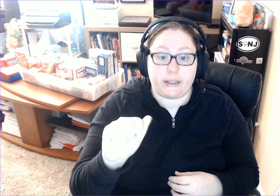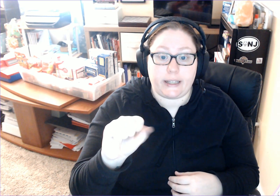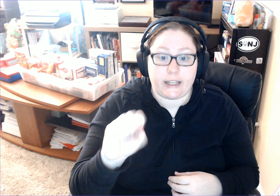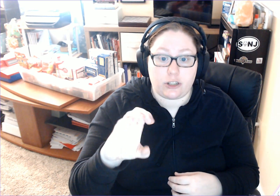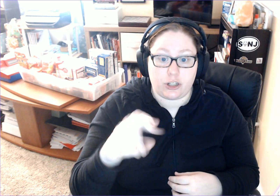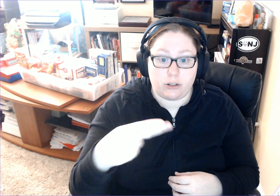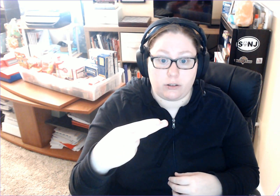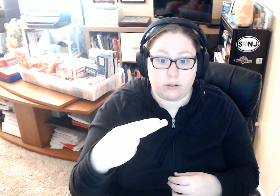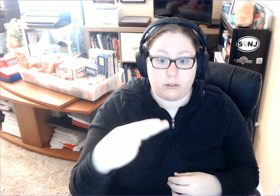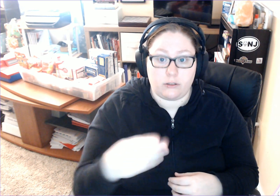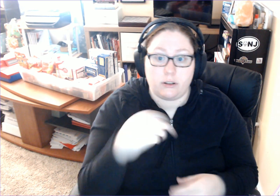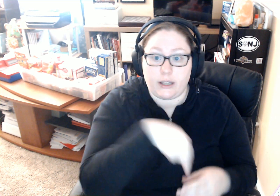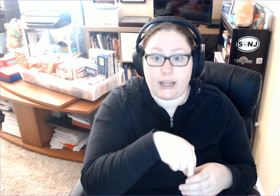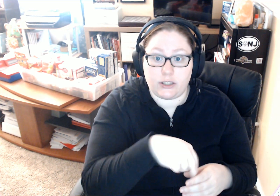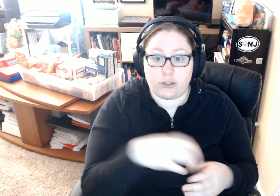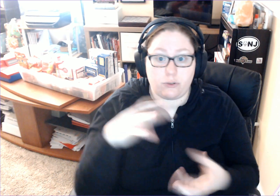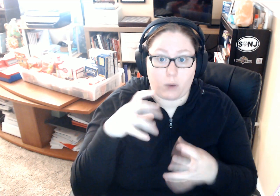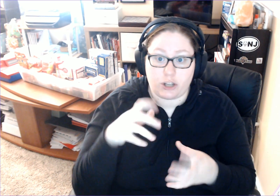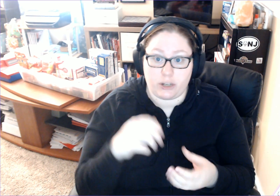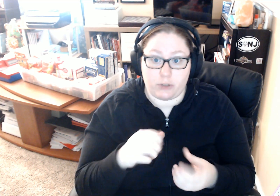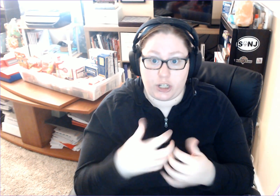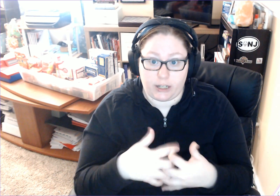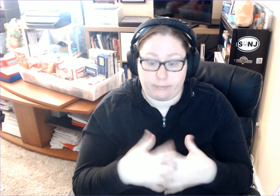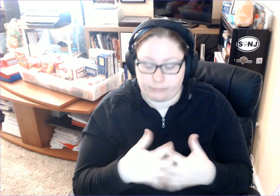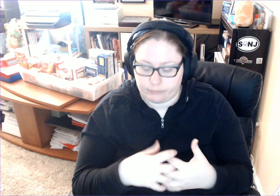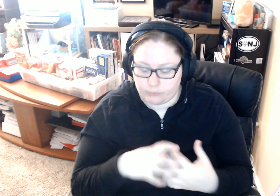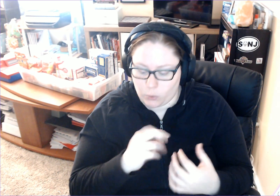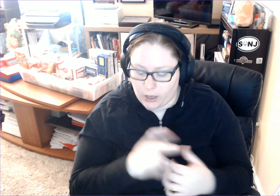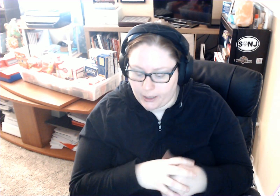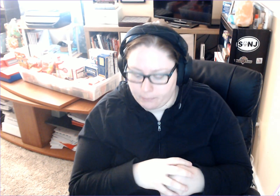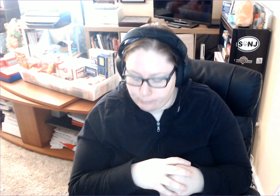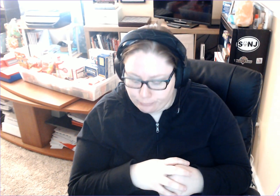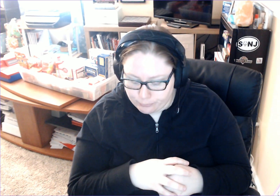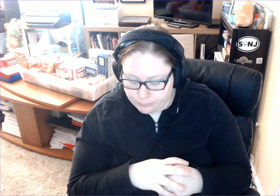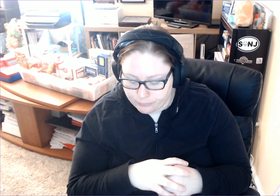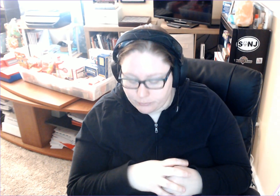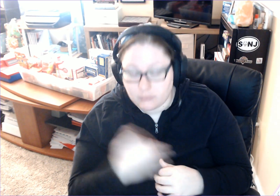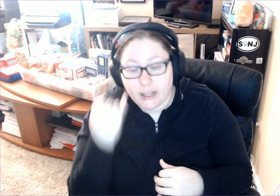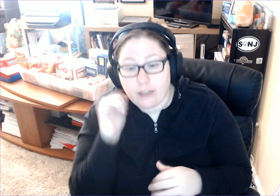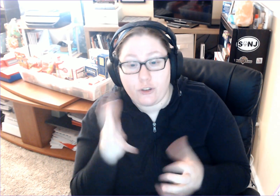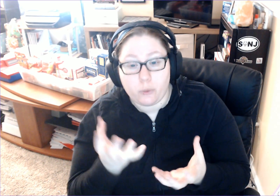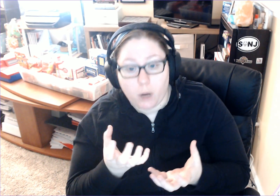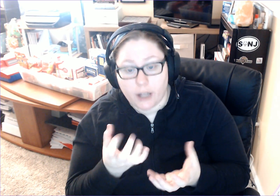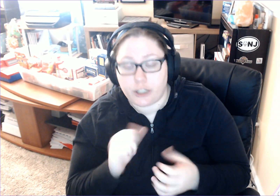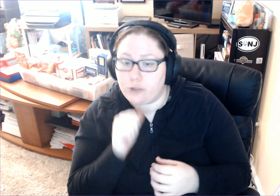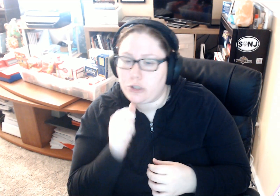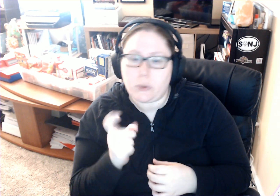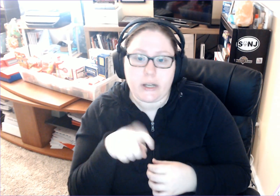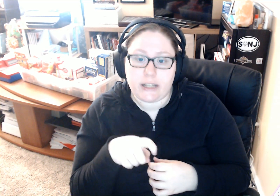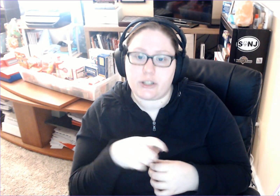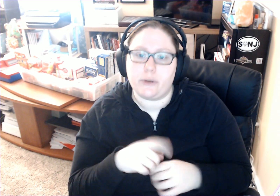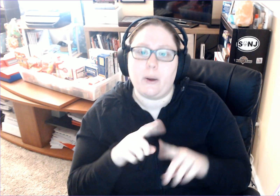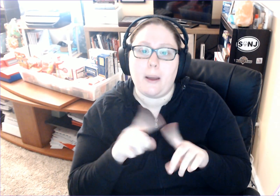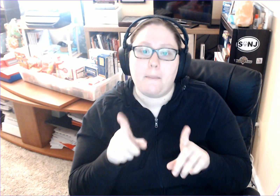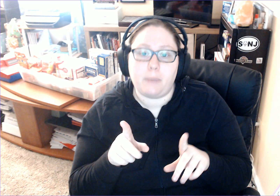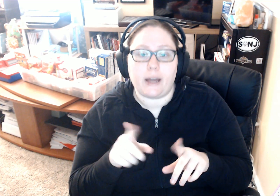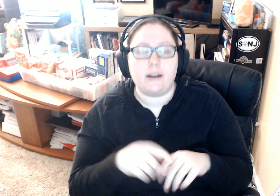bleach into the washing machine, okay? If you want. You don't need to, but to